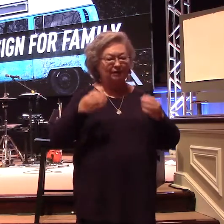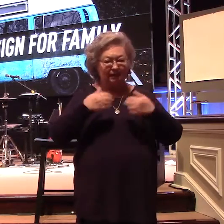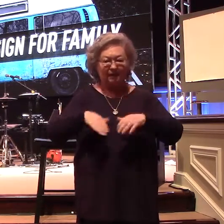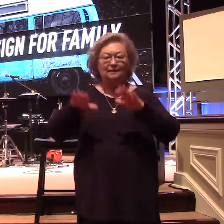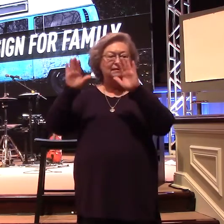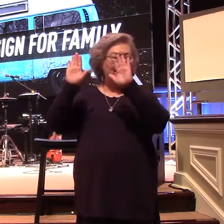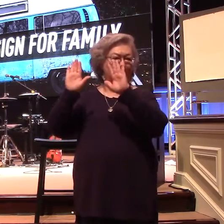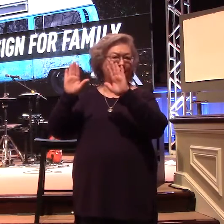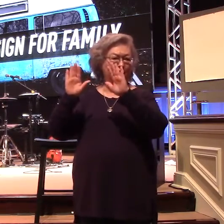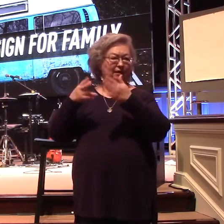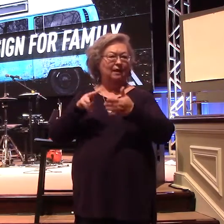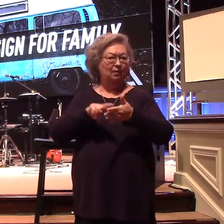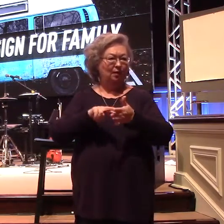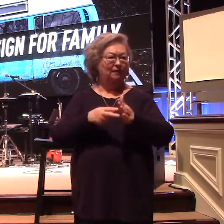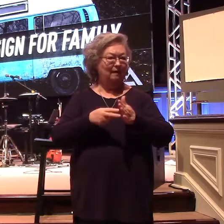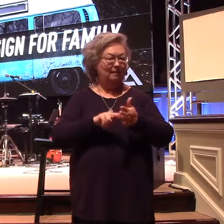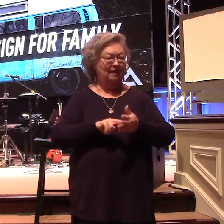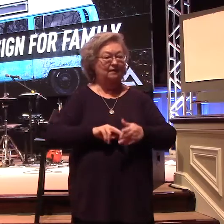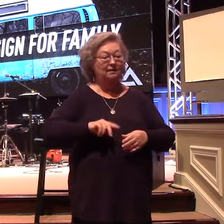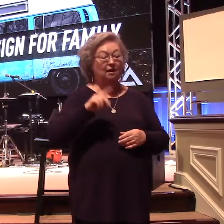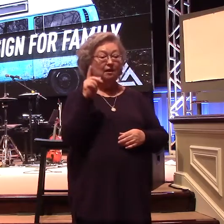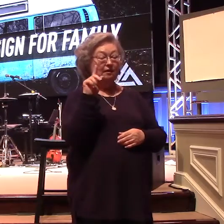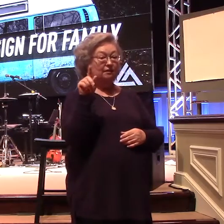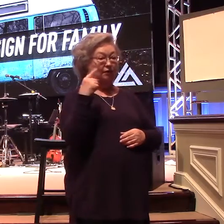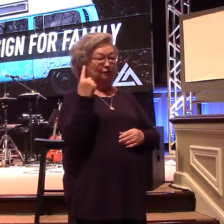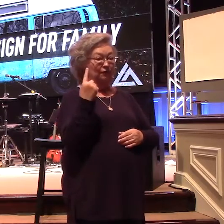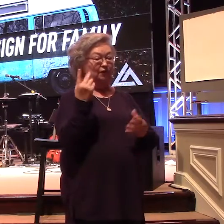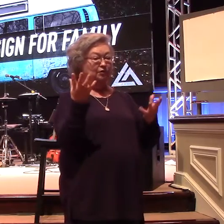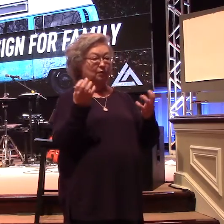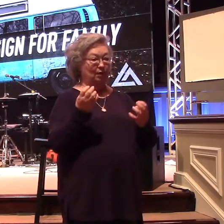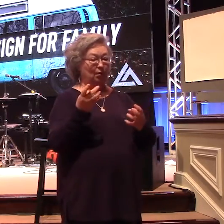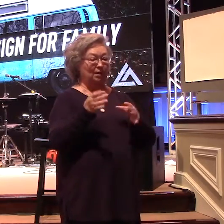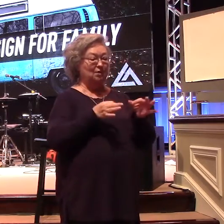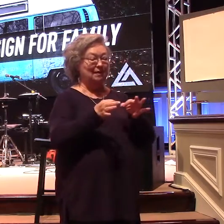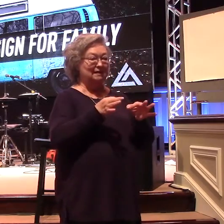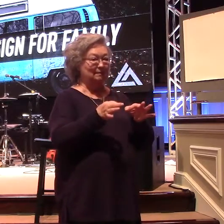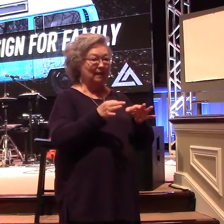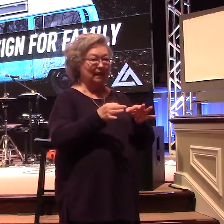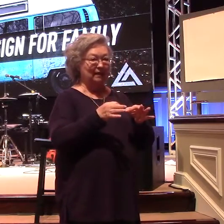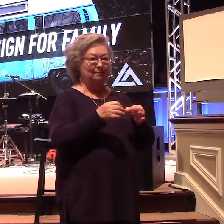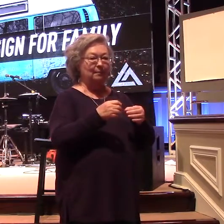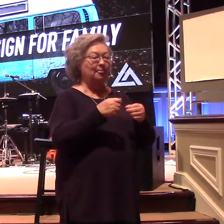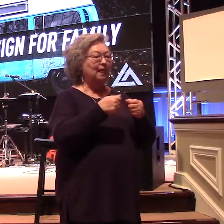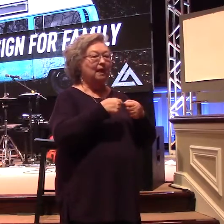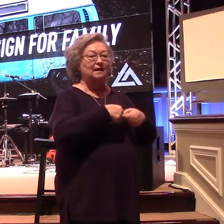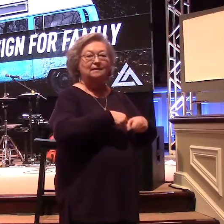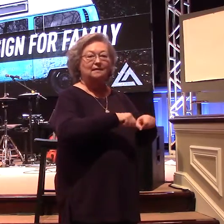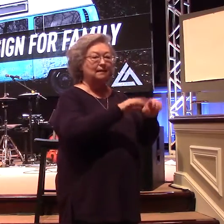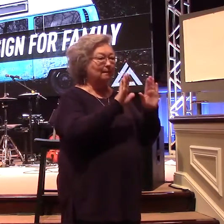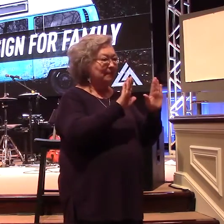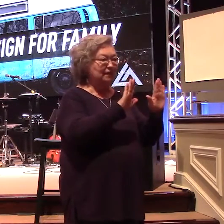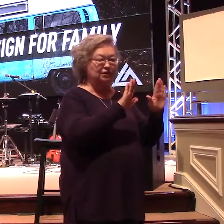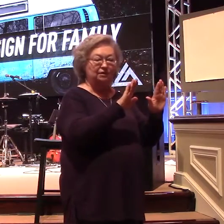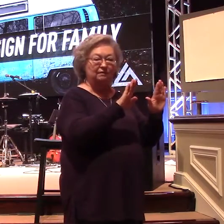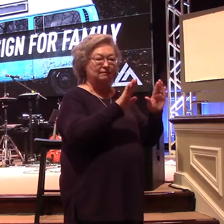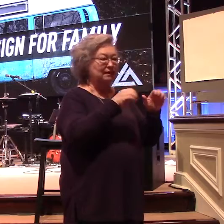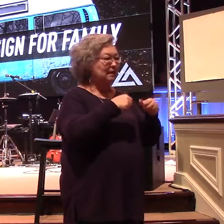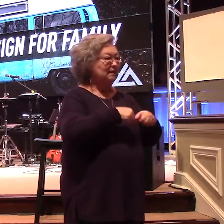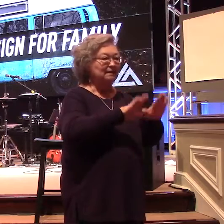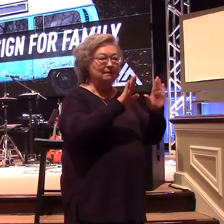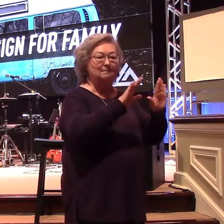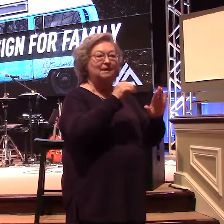really kind of define it. So the first thing we want to do is we want to define what submission is not. Okay, the first thing that submission is not, it is